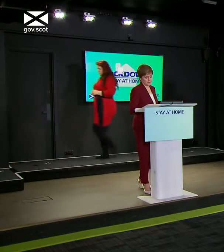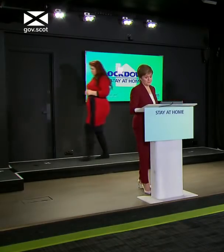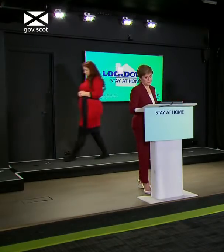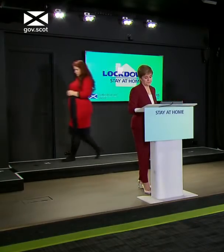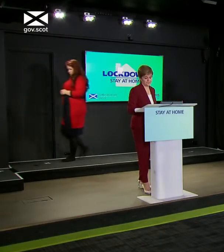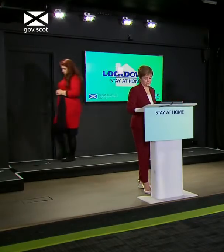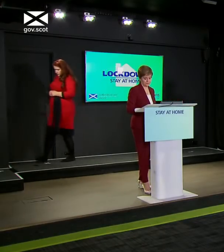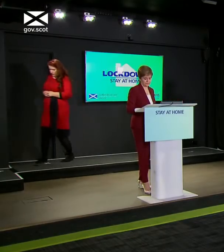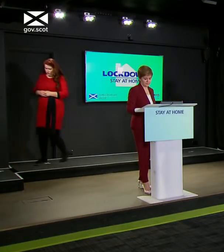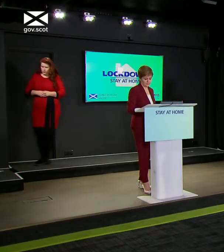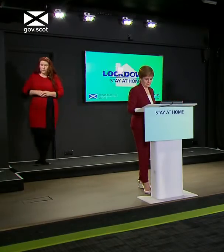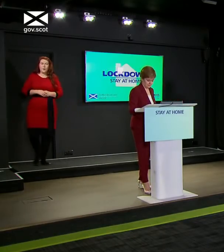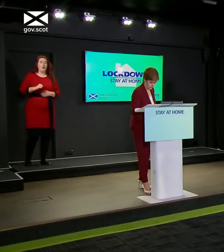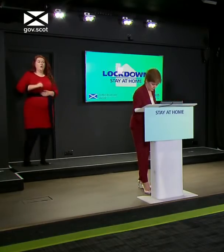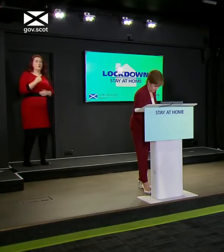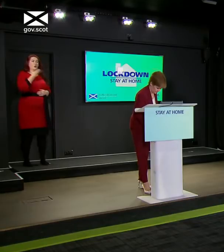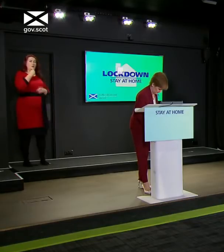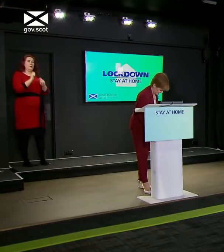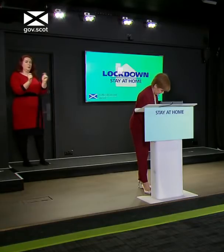from the Scotsman.